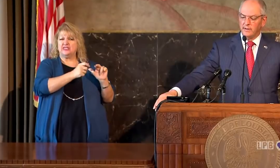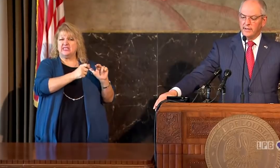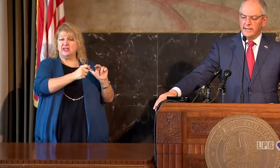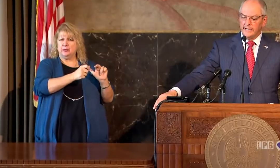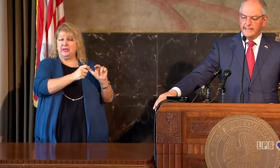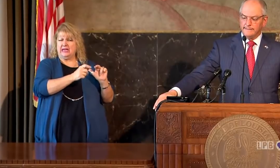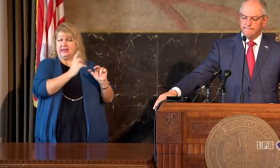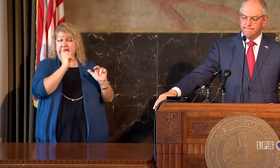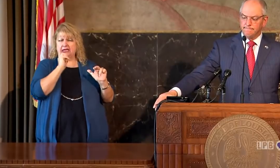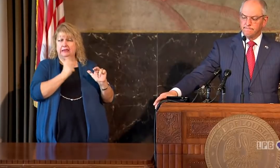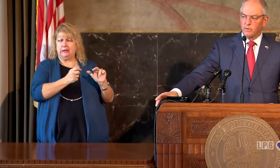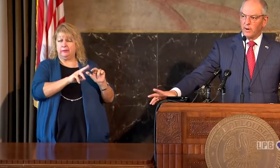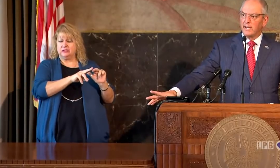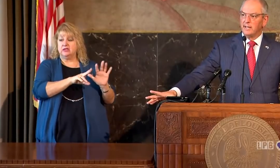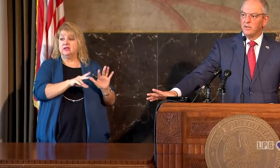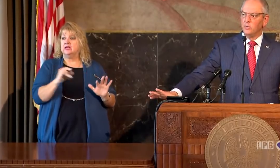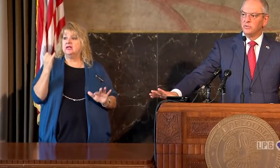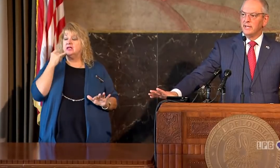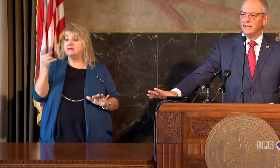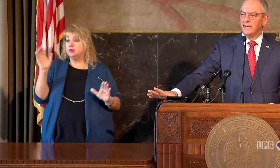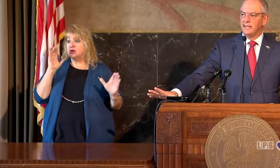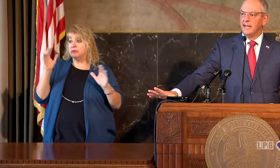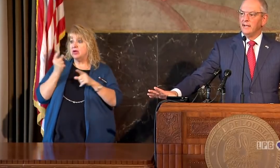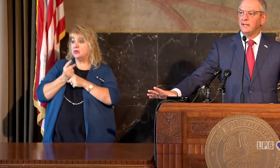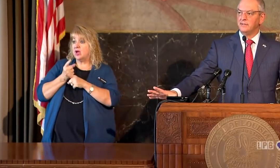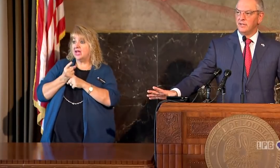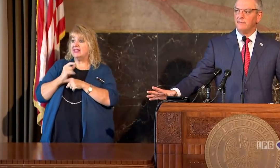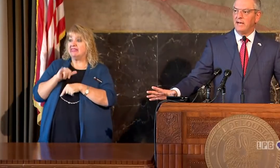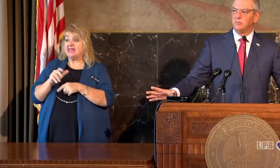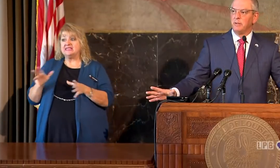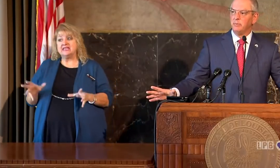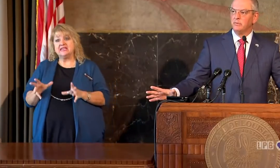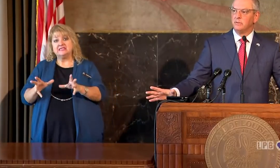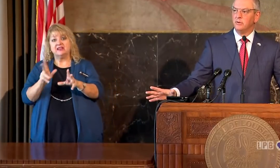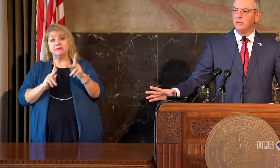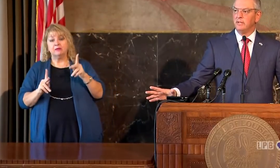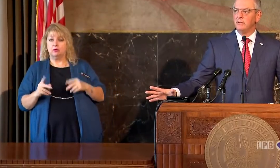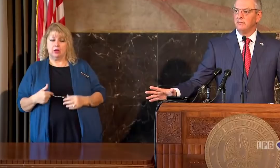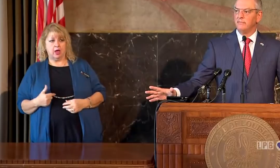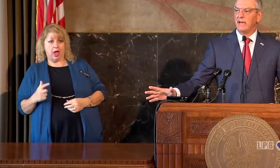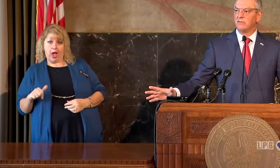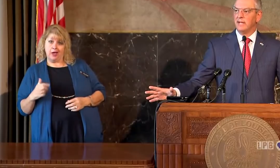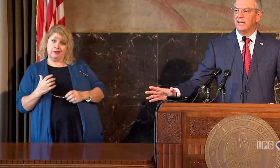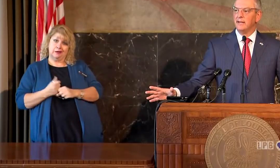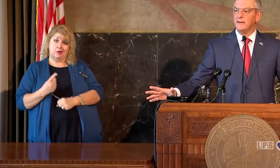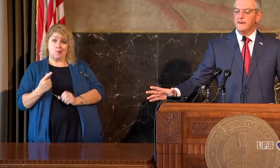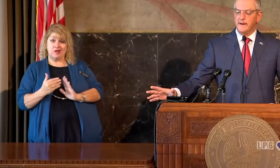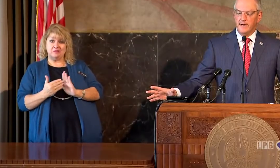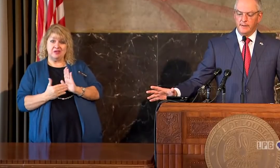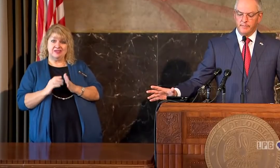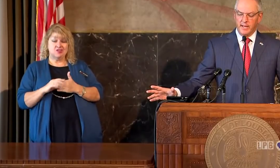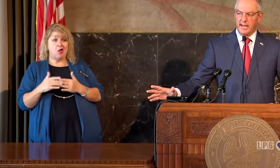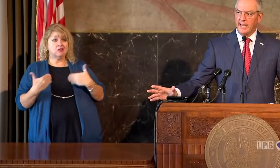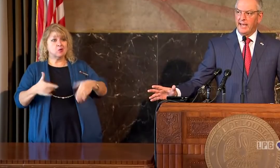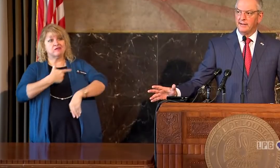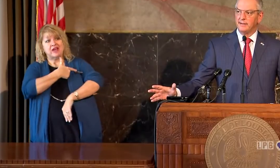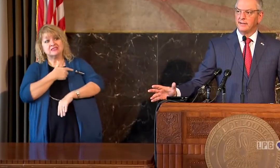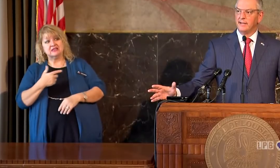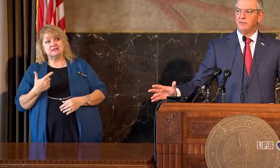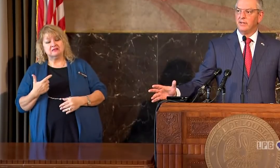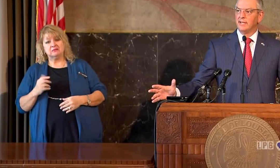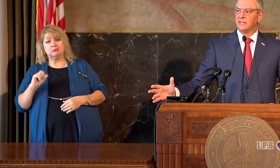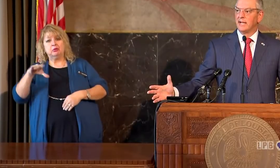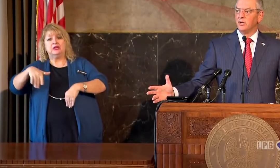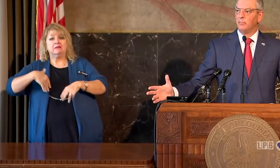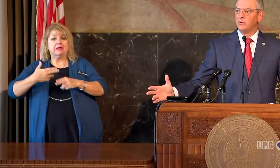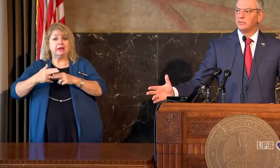compare correctly, you will see that it did incentivize people to be vaccinated, and I can't